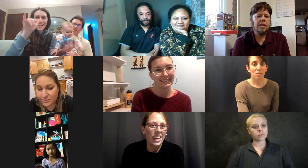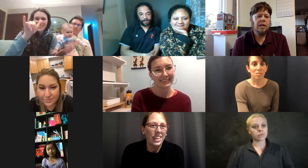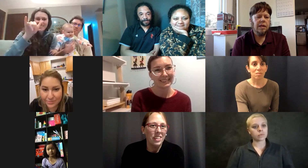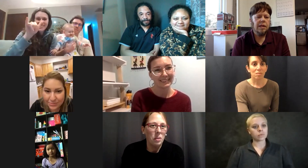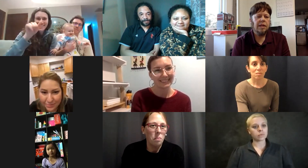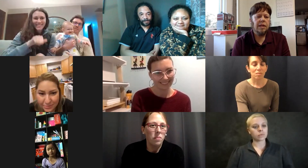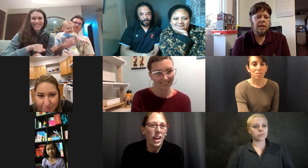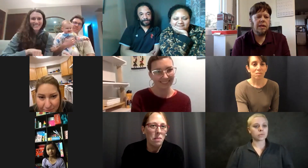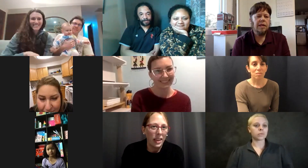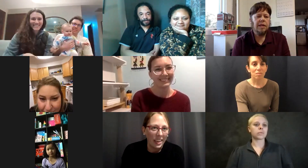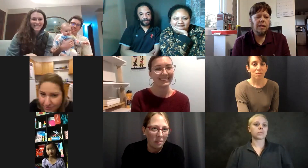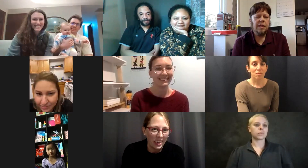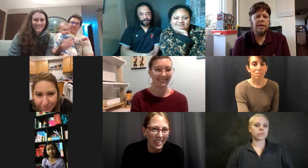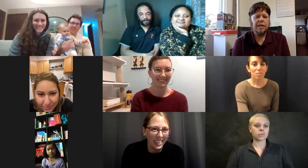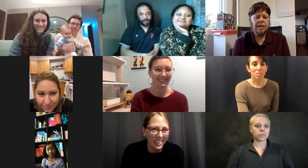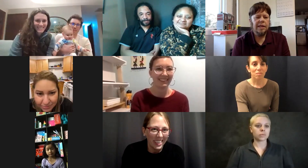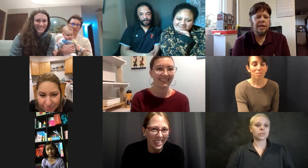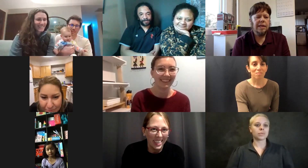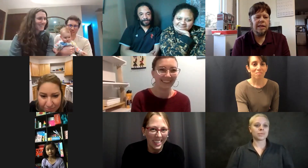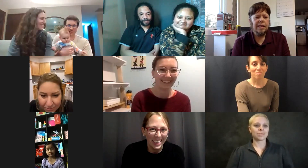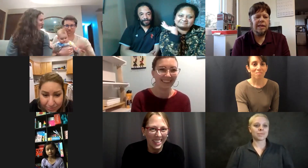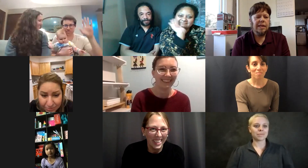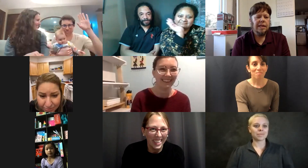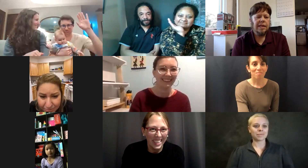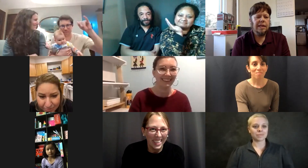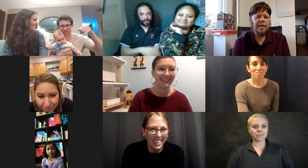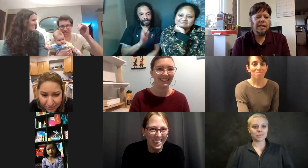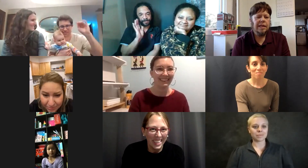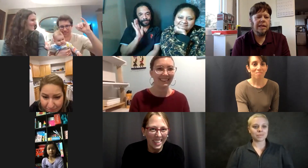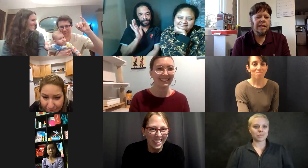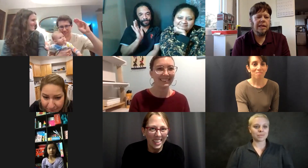Saying hi, I'm Amy.